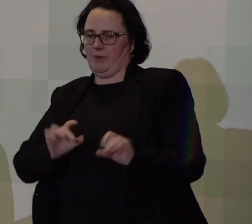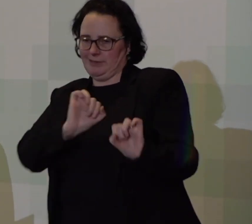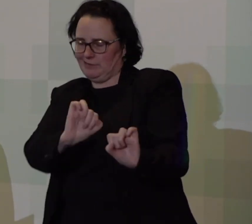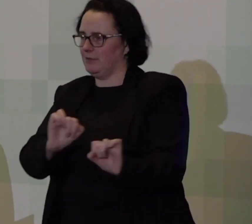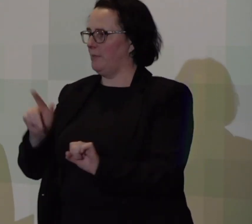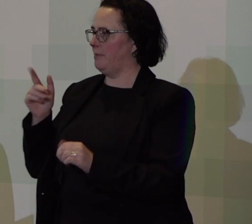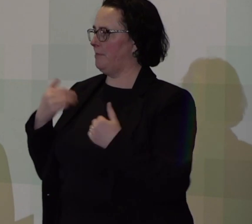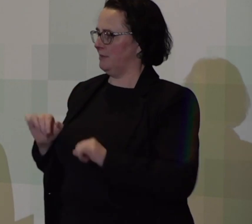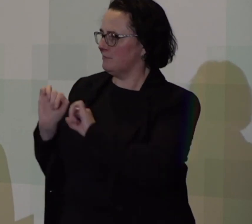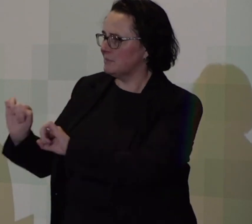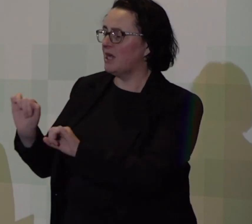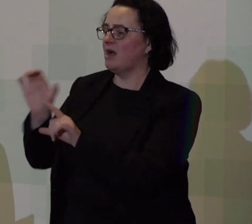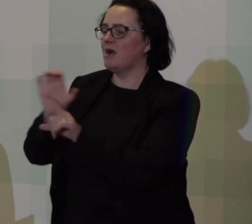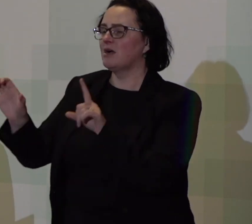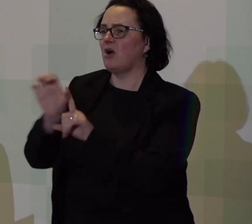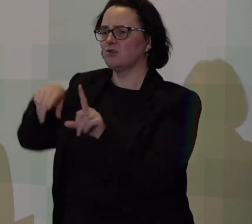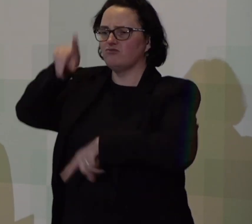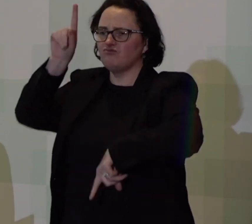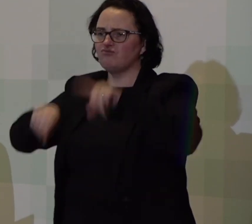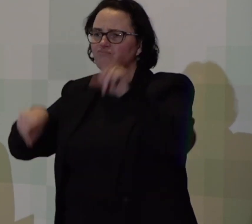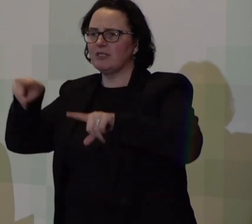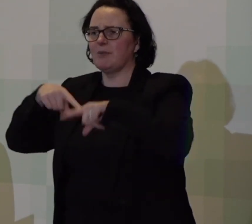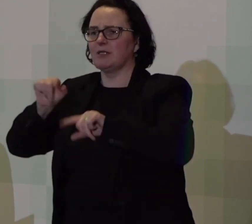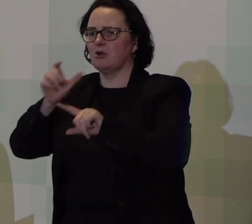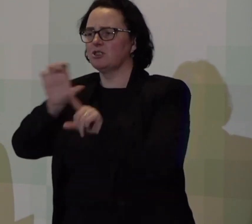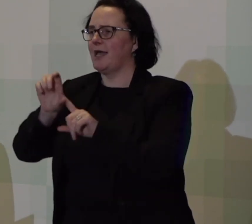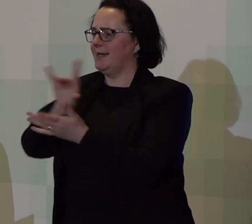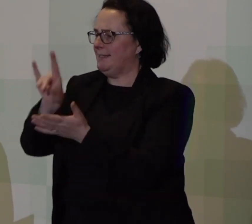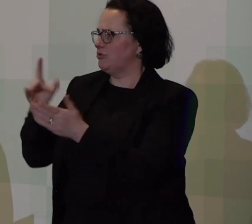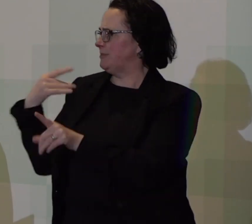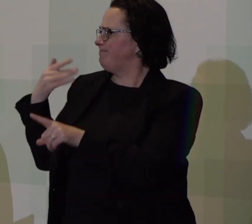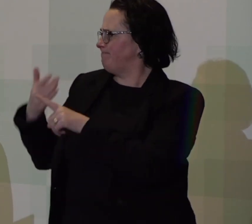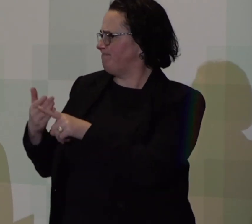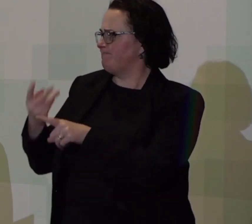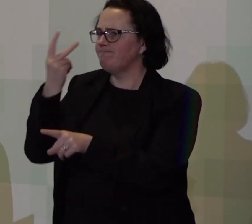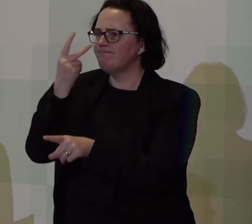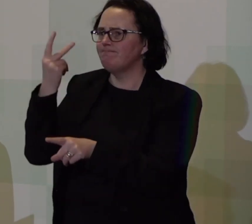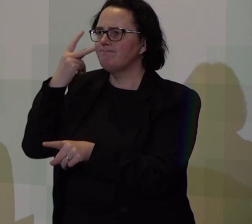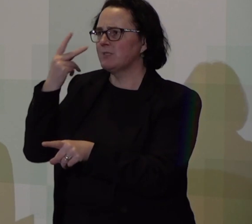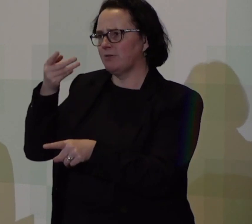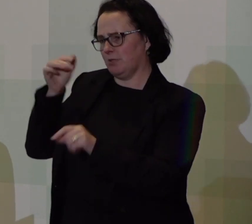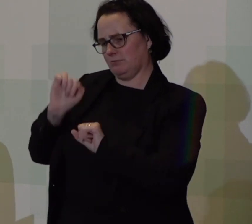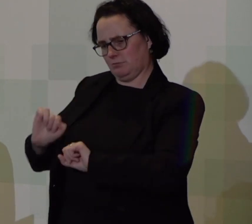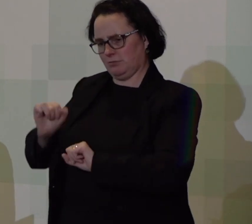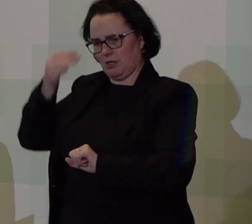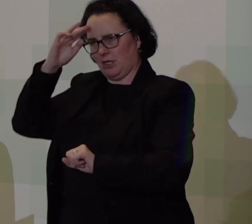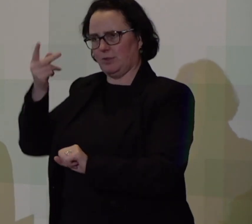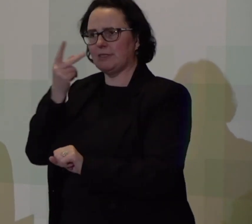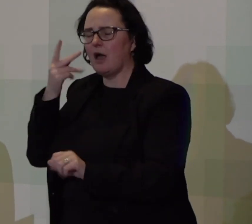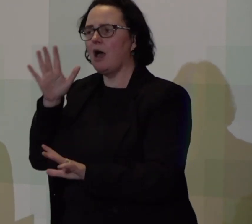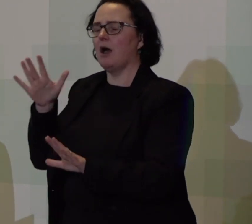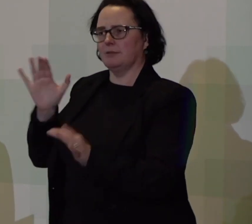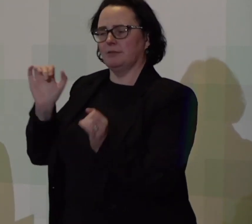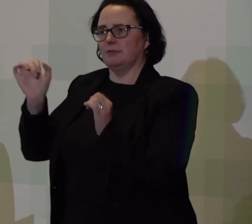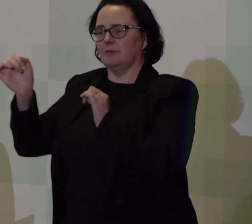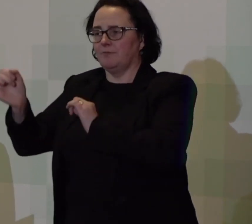vary cross-culturally, and they vary historically, and we can see that just looking back in time in our own country. Sex